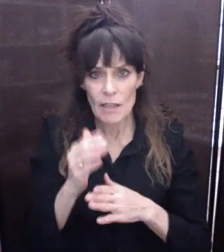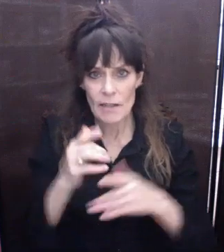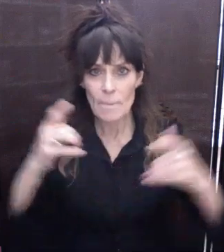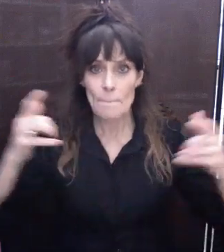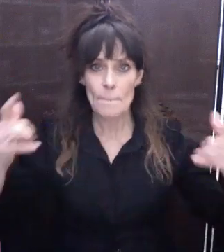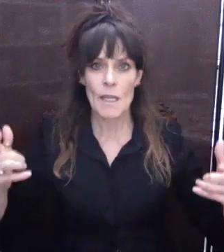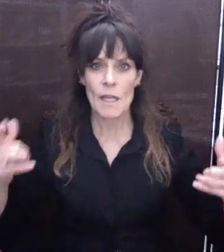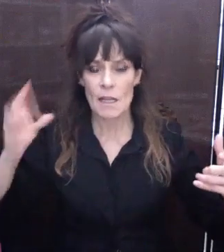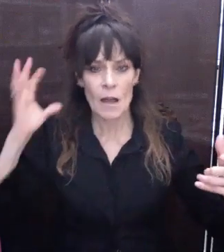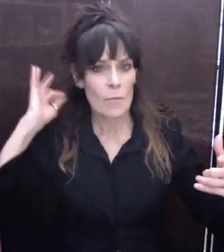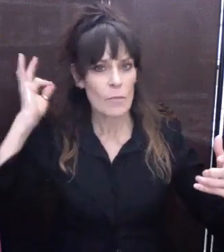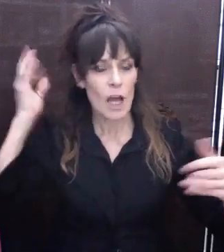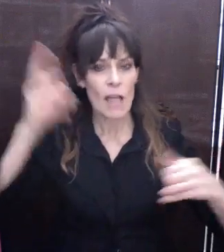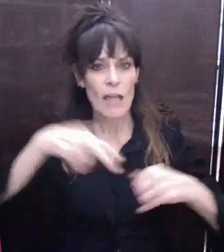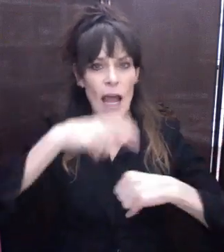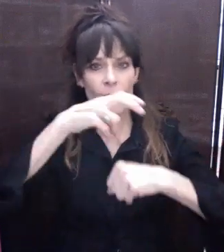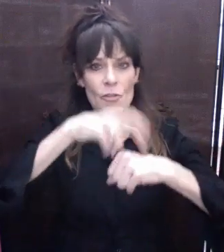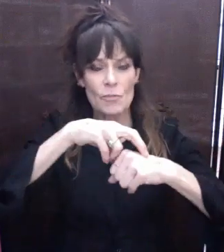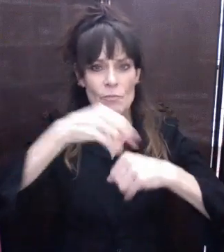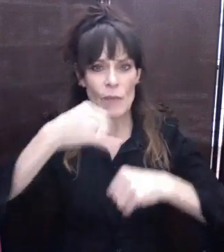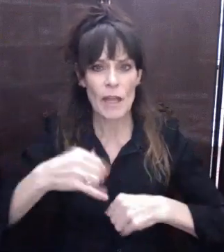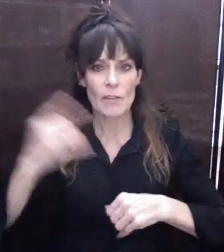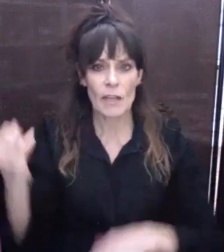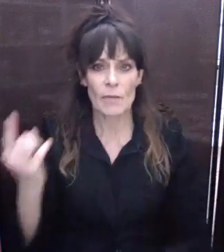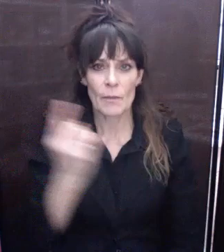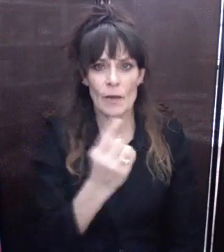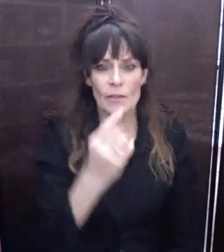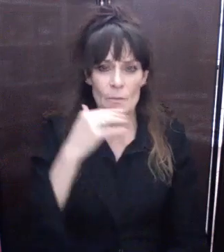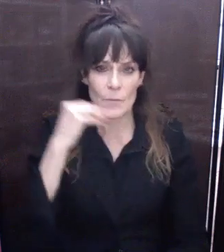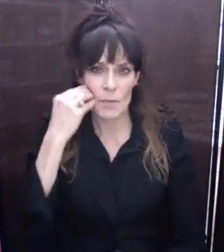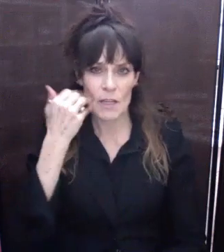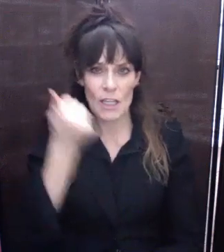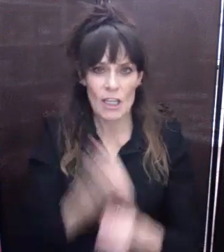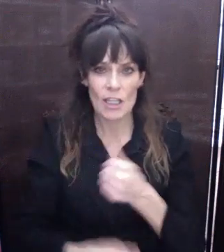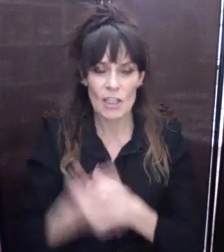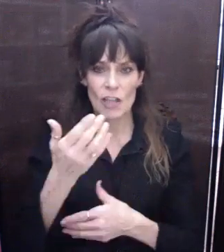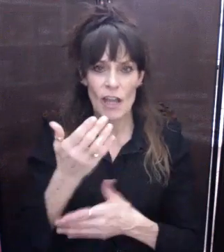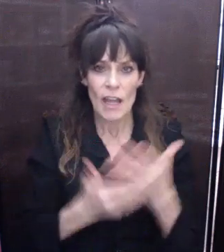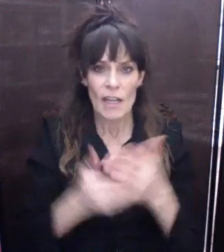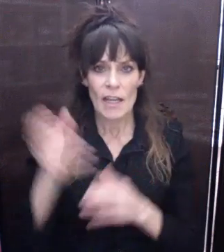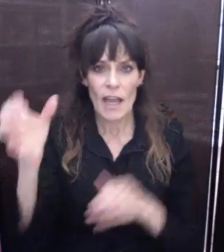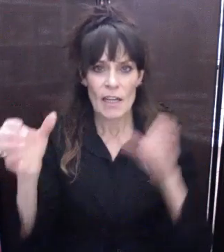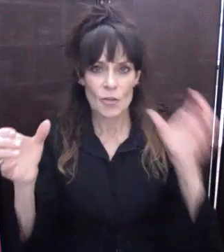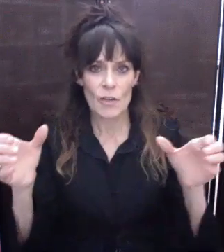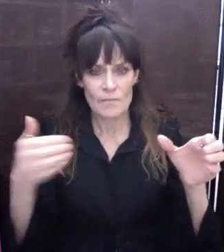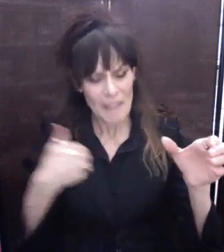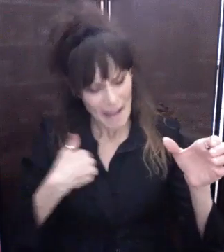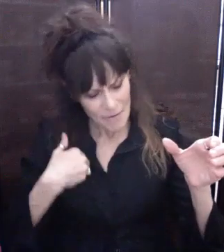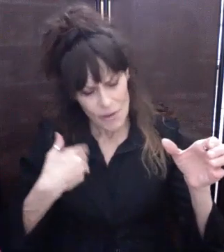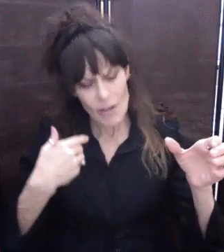blonde Irishman, came abreast of us beaming. In each hand he held a drink. "Have one on the house, boys," he cried. "It's